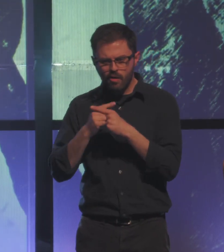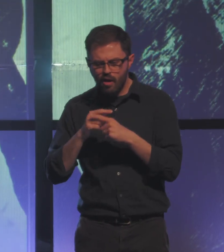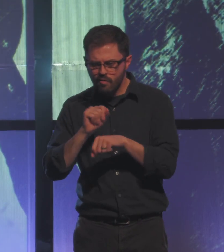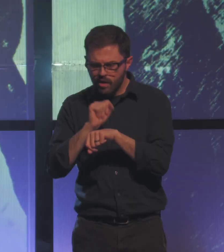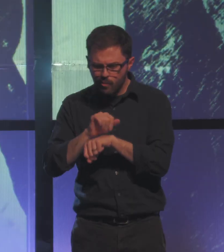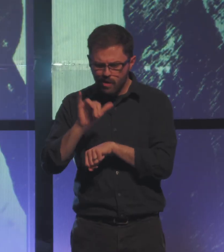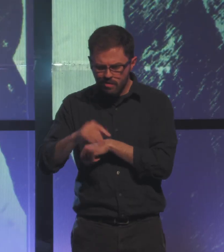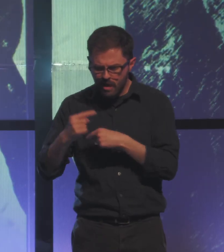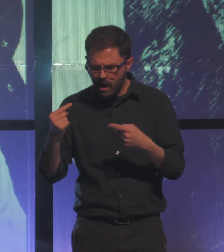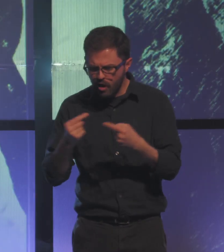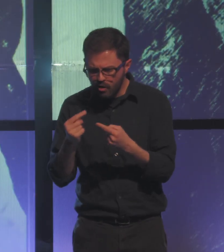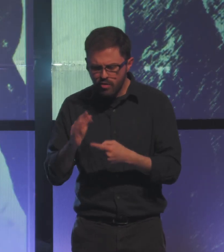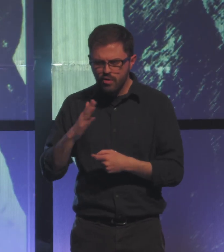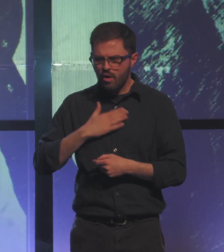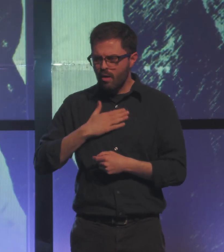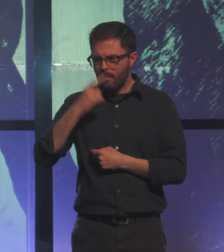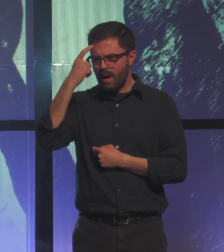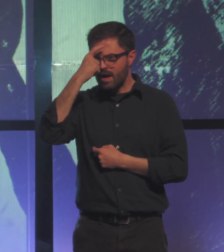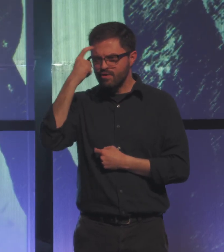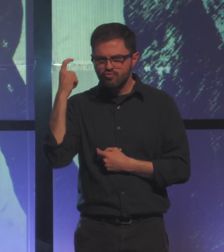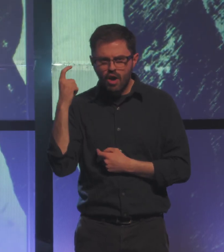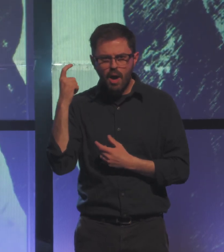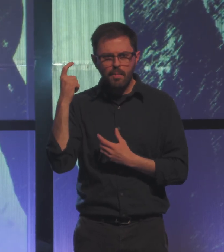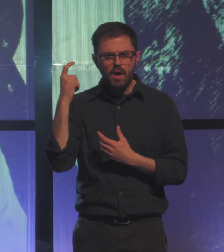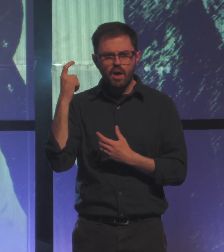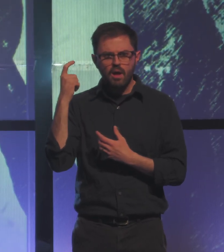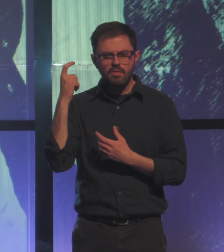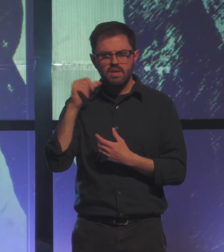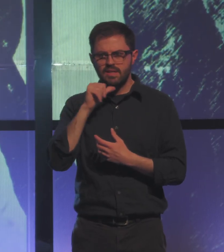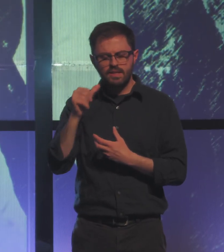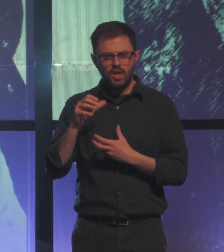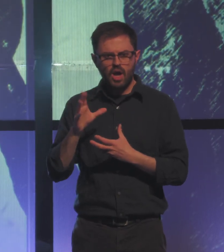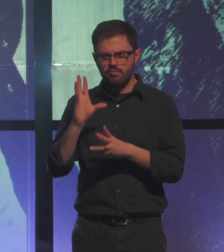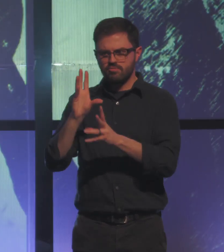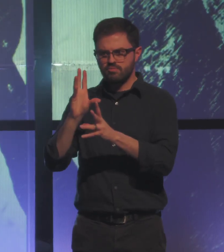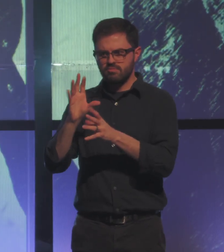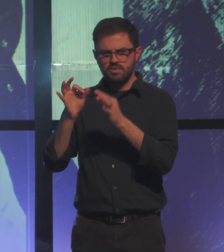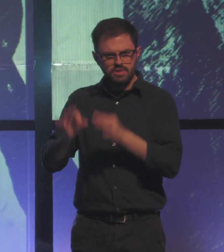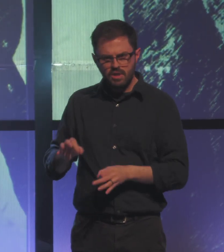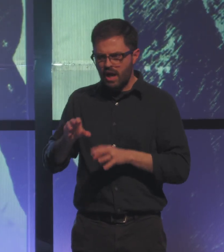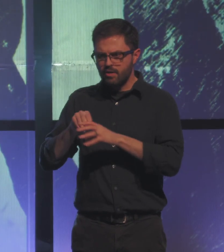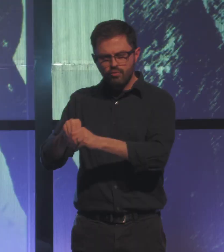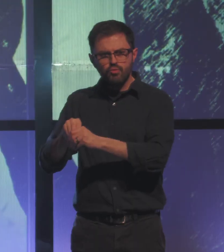The trauma that I didn't choose hurts.